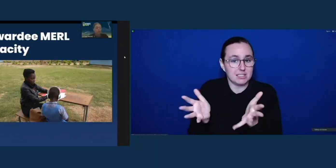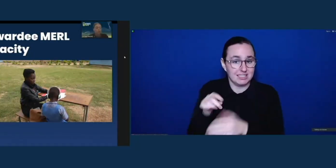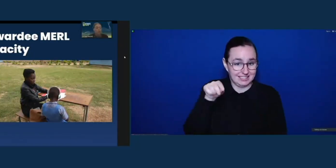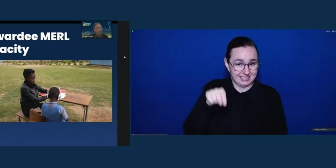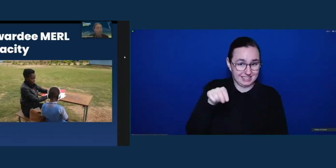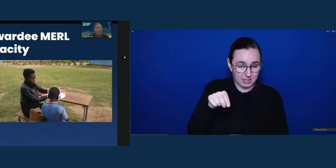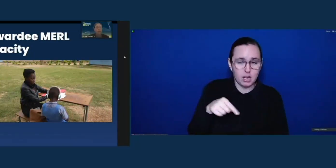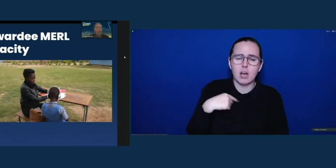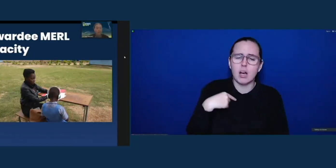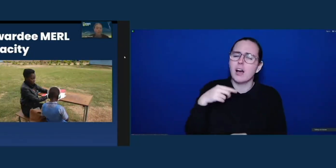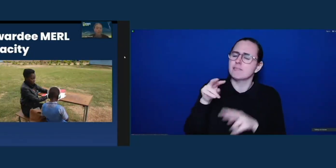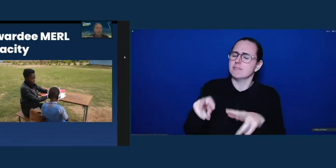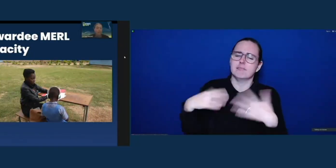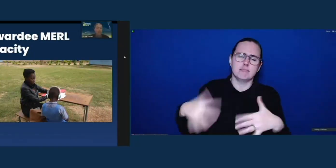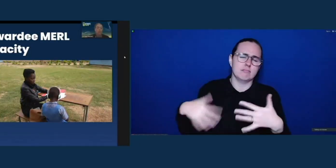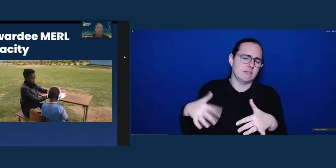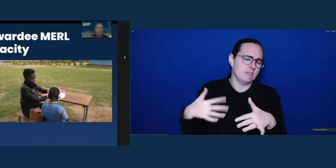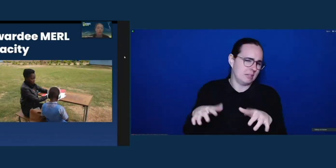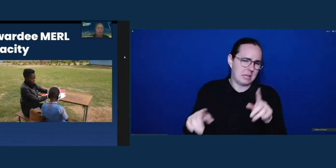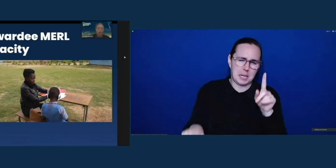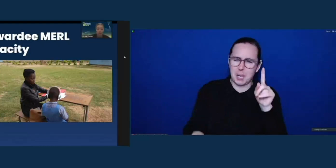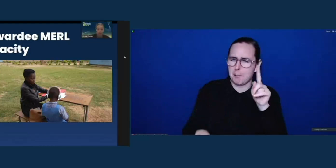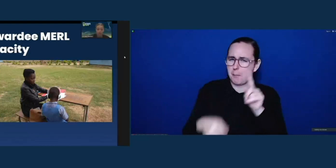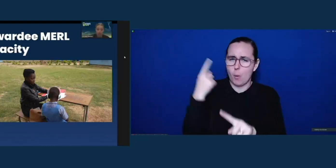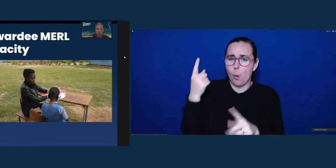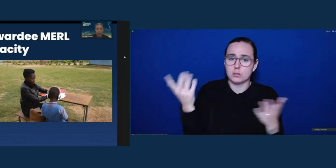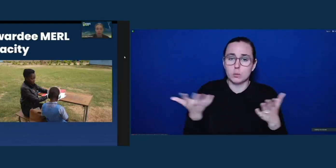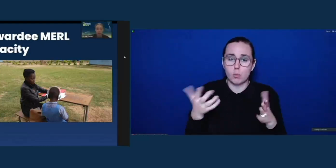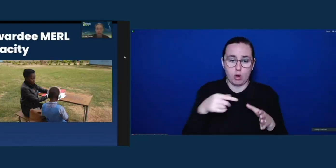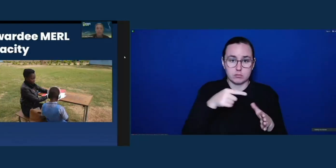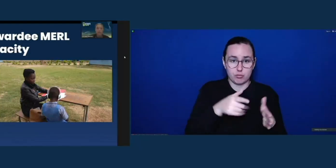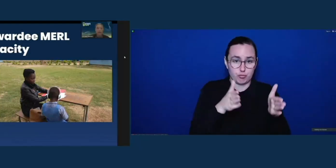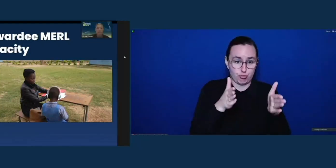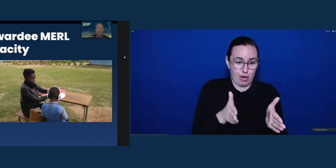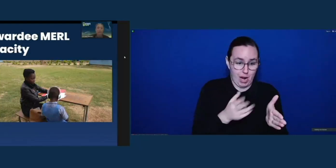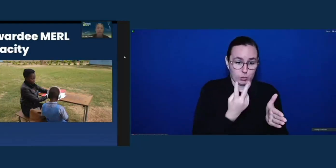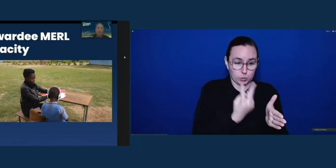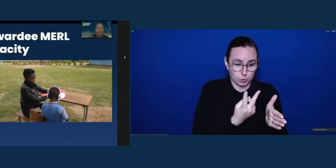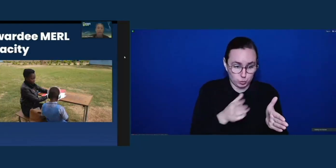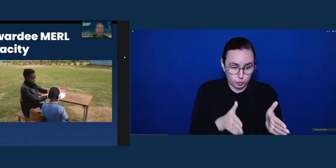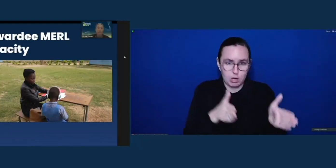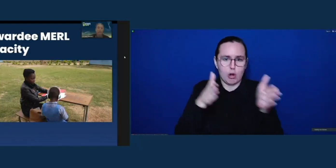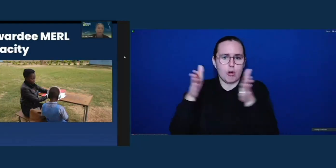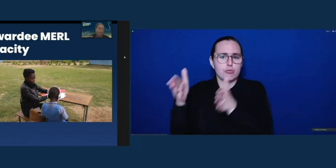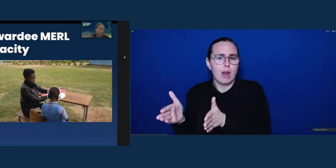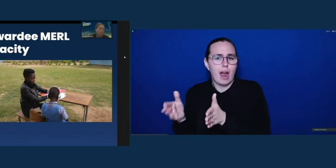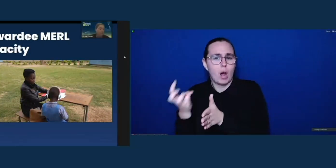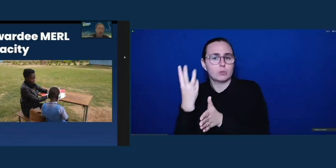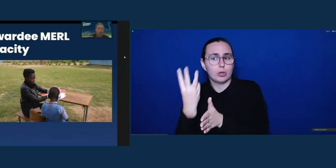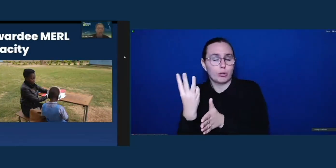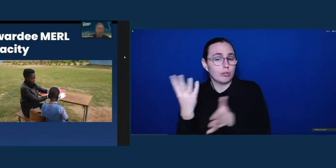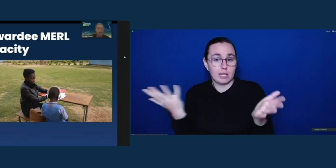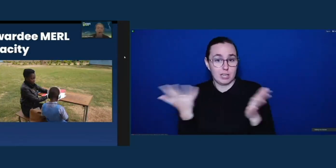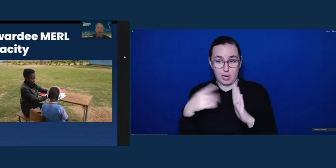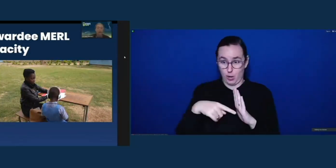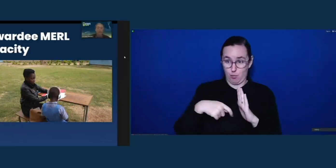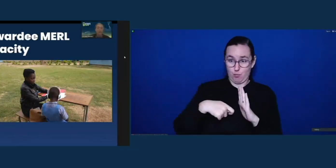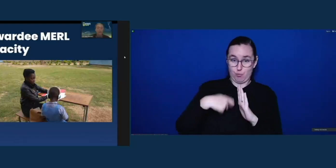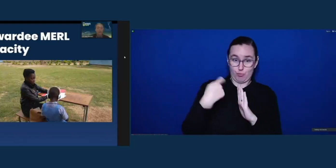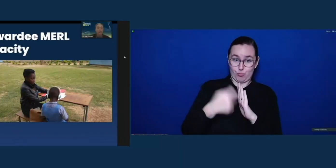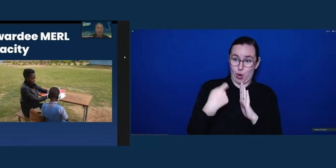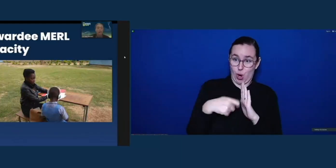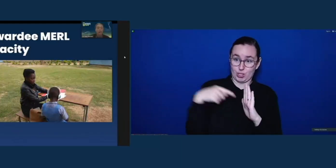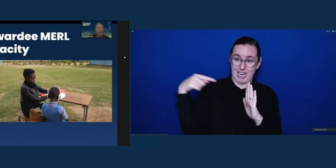from round 2 and round 3 to make sure that projects or awards have dedicated moral staff